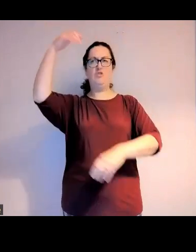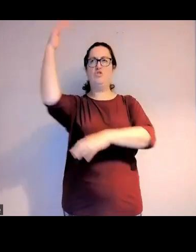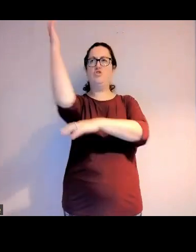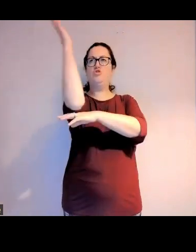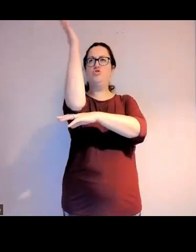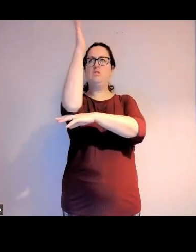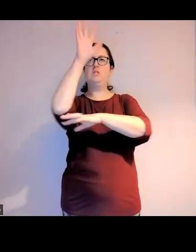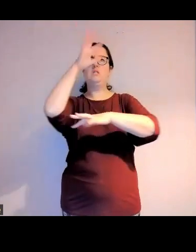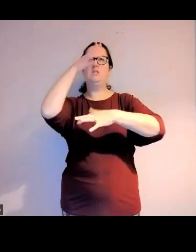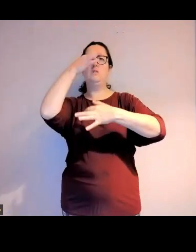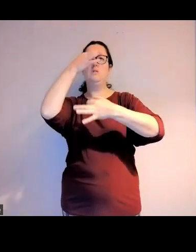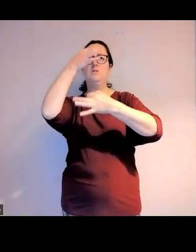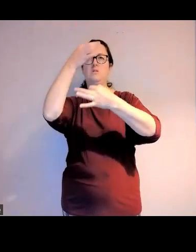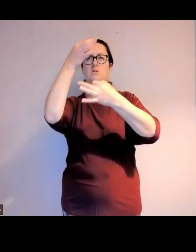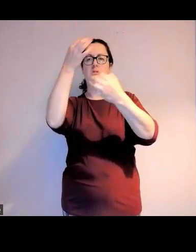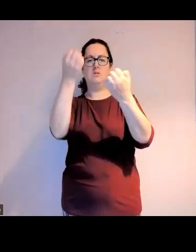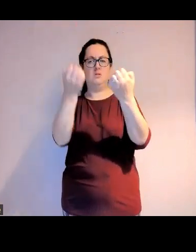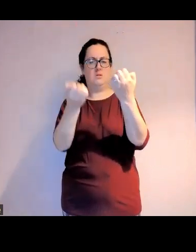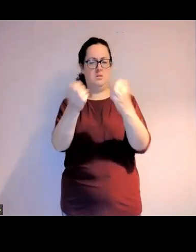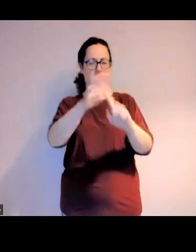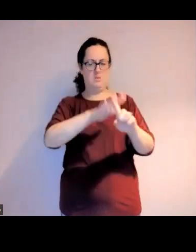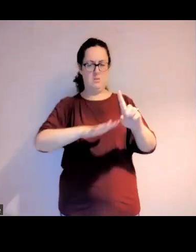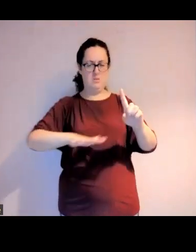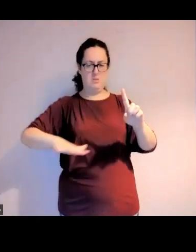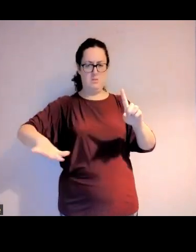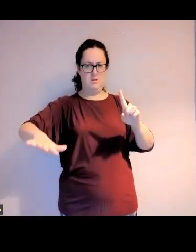trees adjudicate the wear-on.